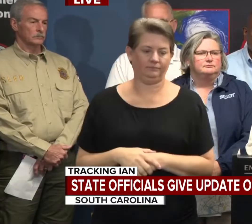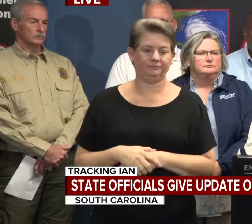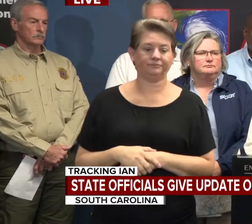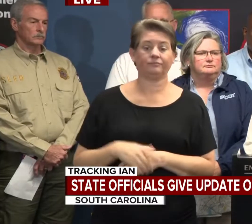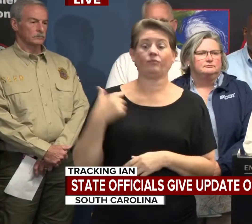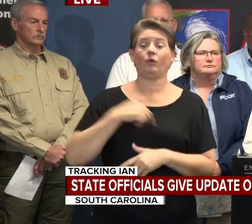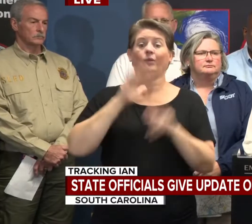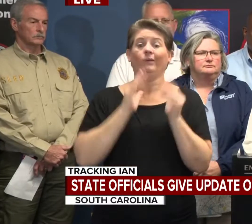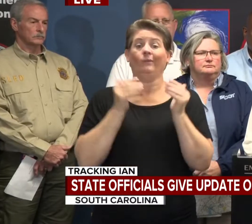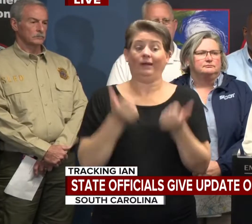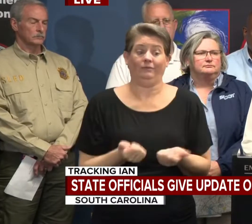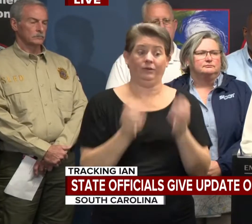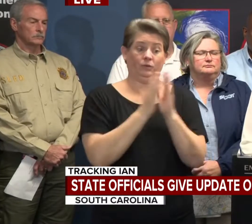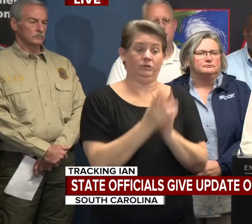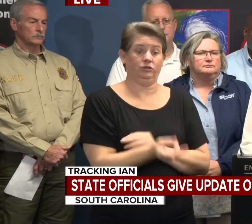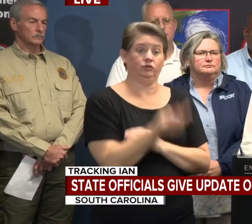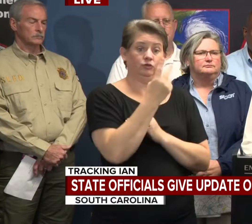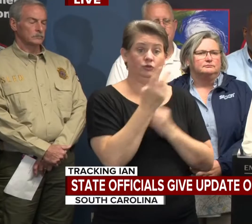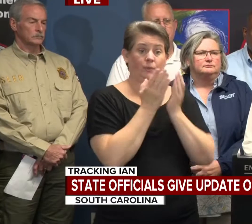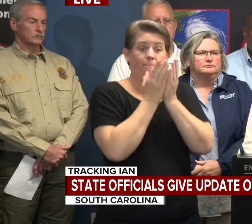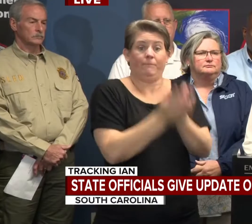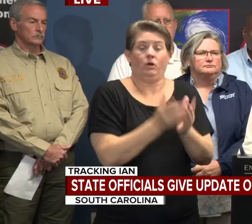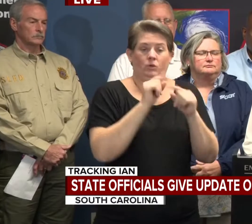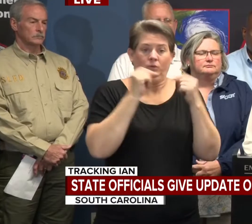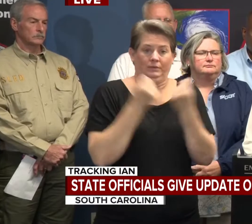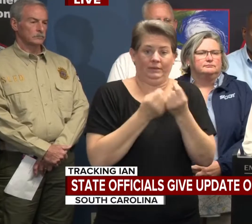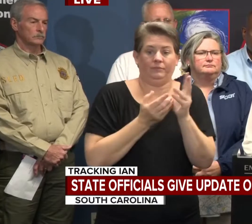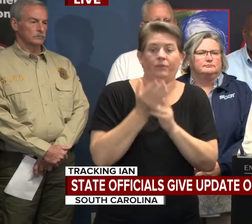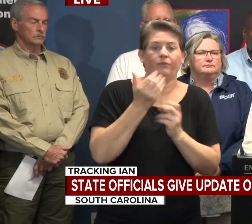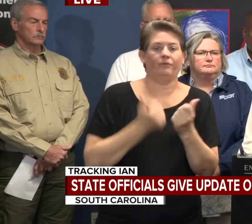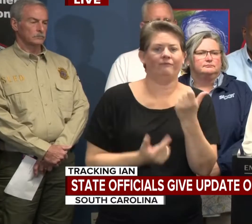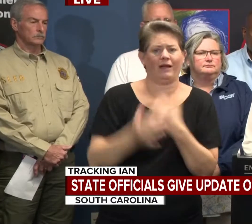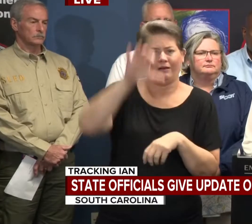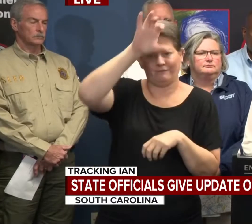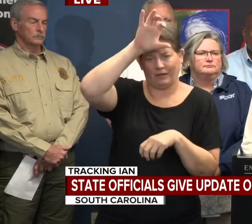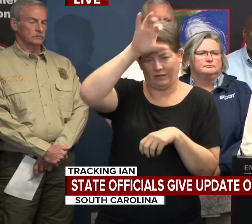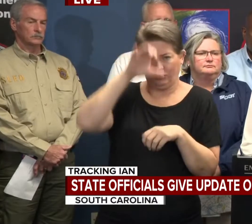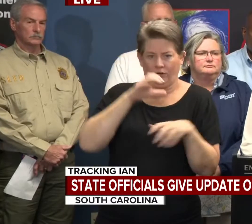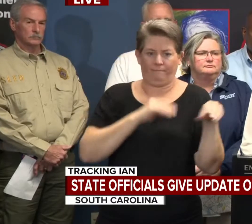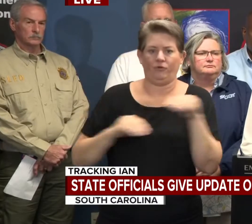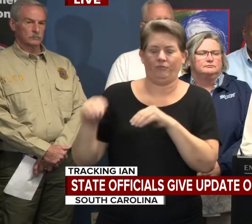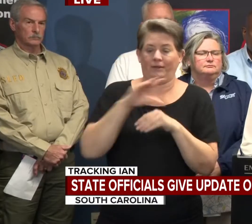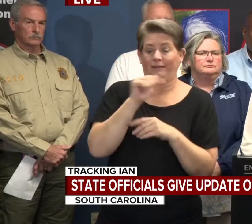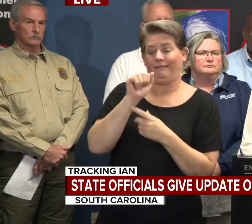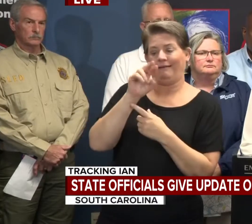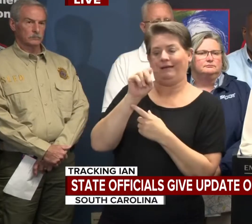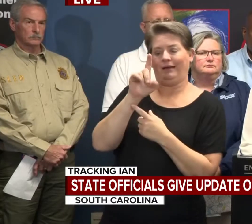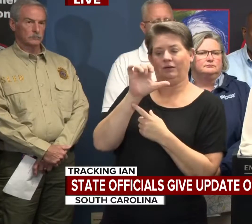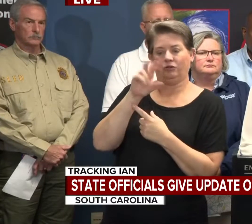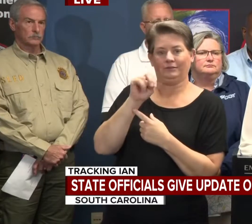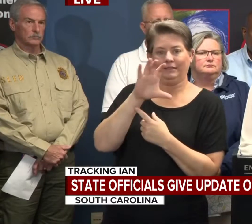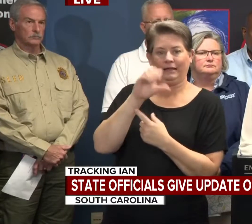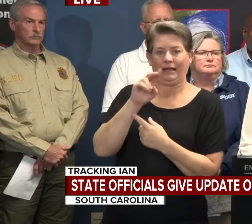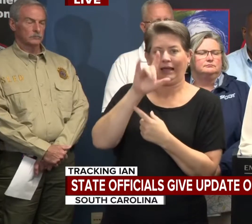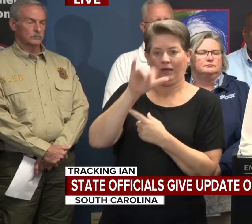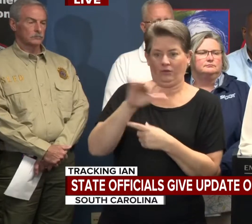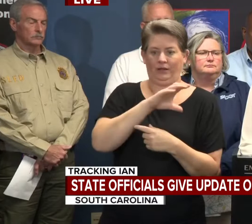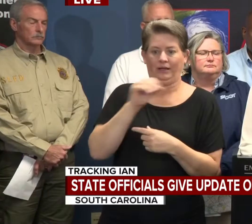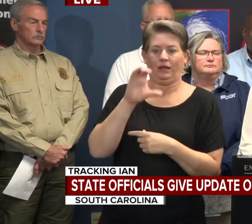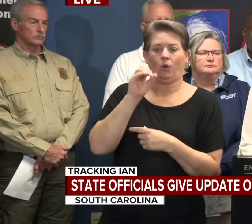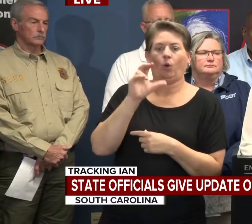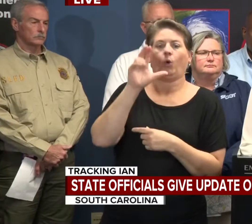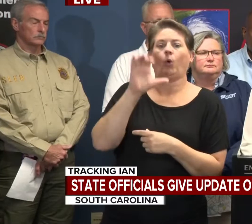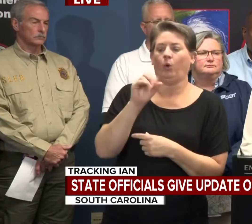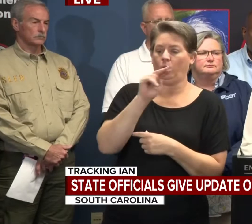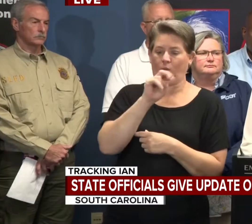requesting 2 boat teams through firefighter mobilization, and Anderson County and Oconee County answered that